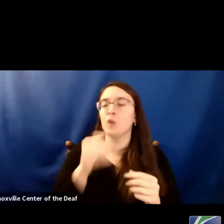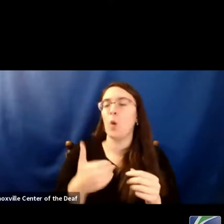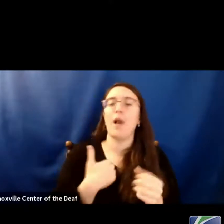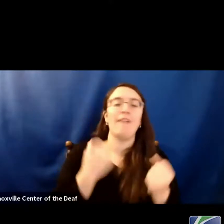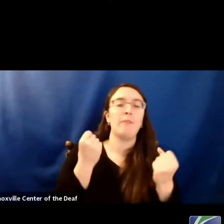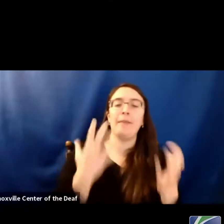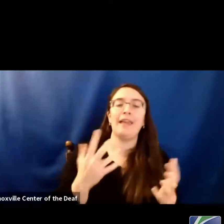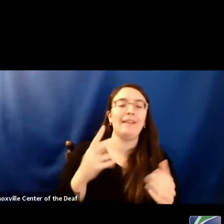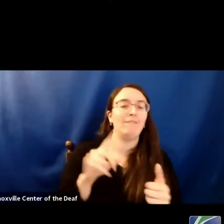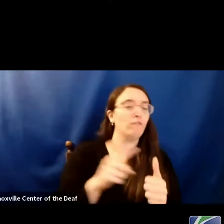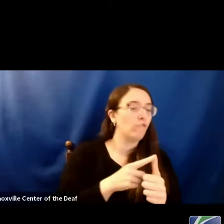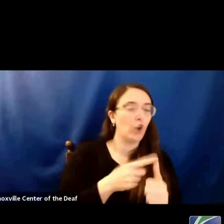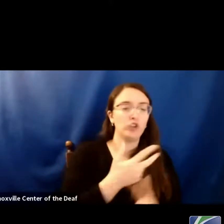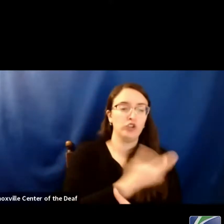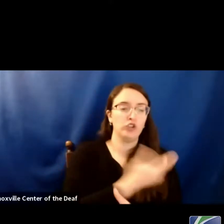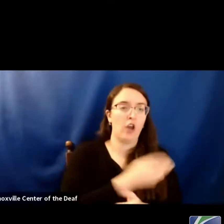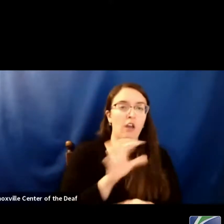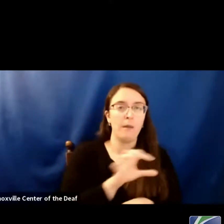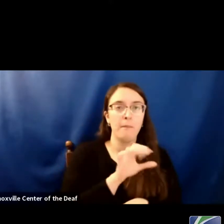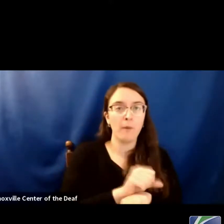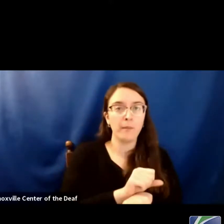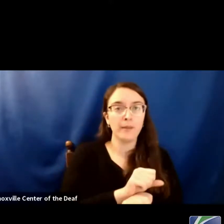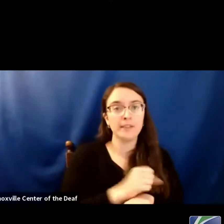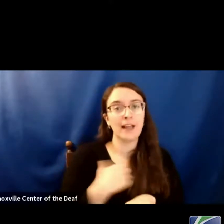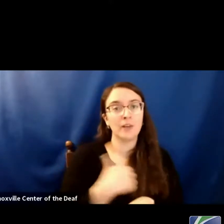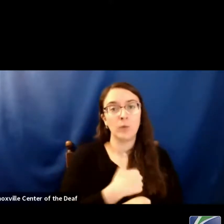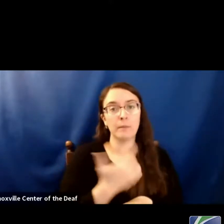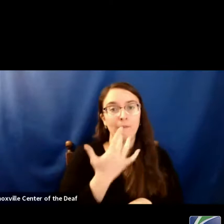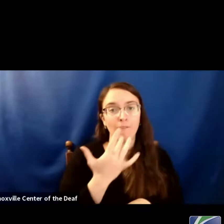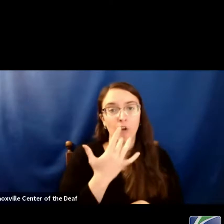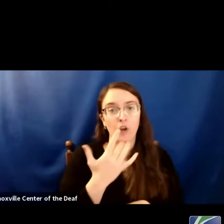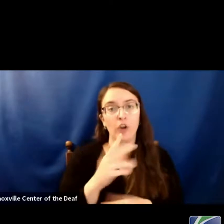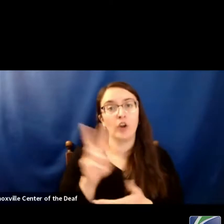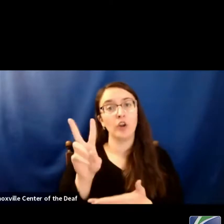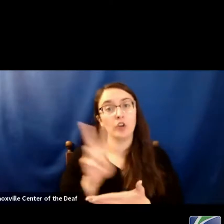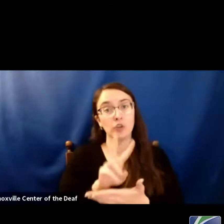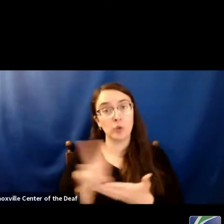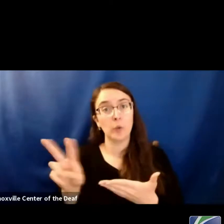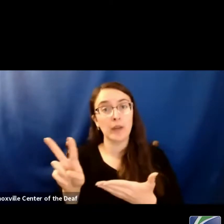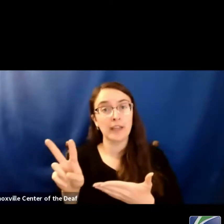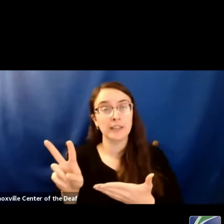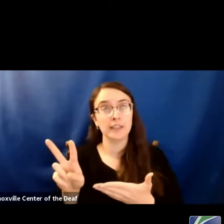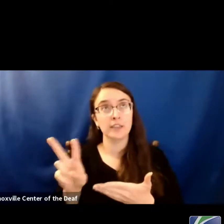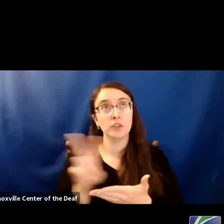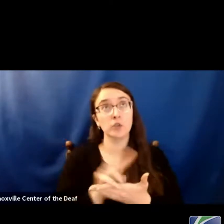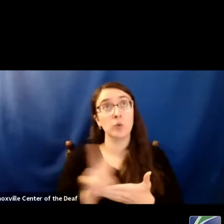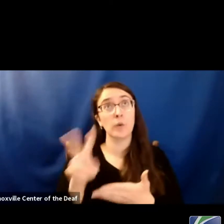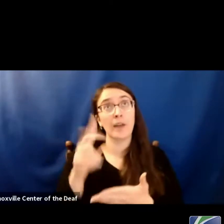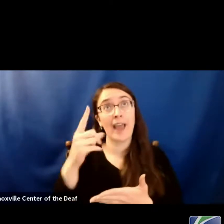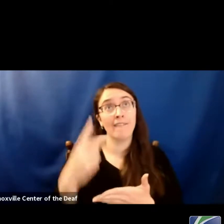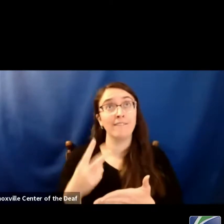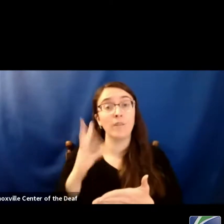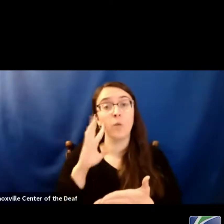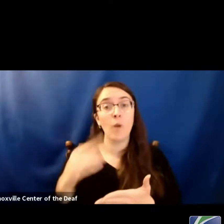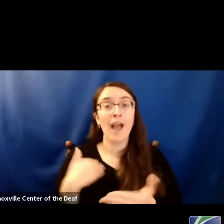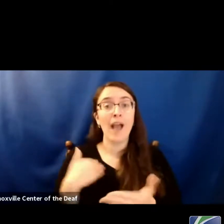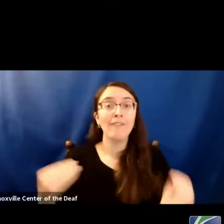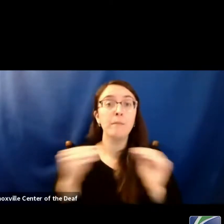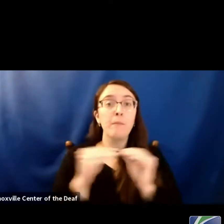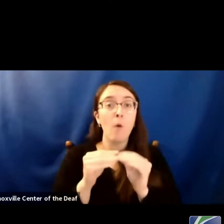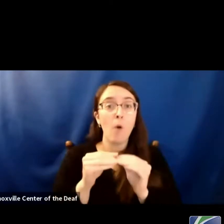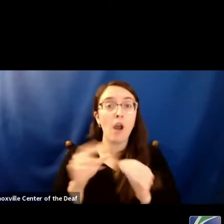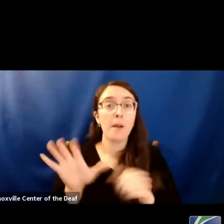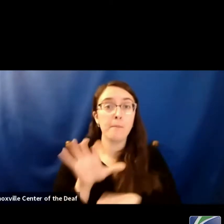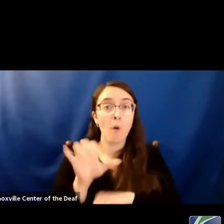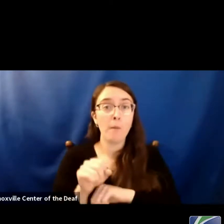like. Let's see, is it in 2 weeks? We'll 2.5 weeks, we'll open up more first dose appointments,